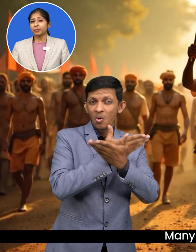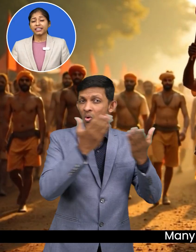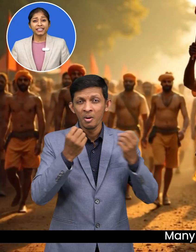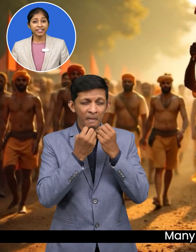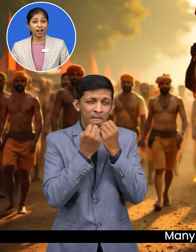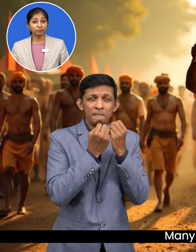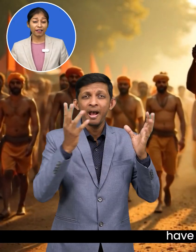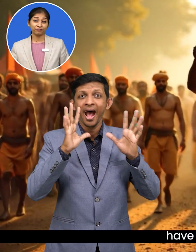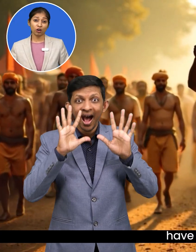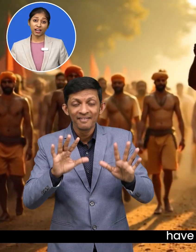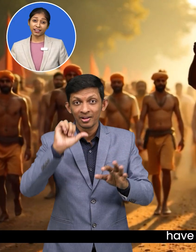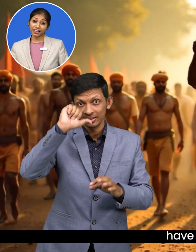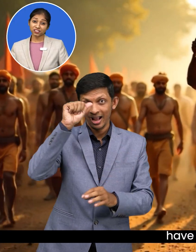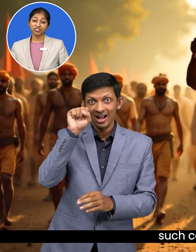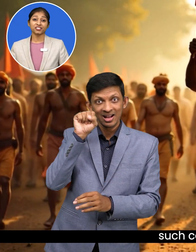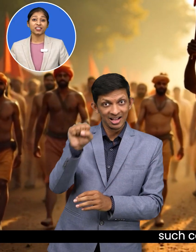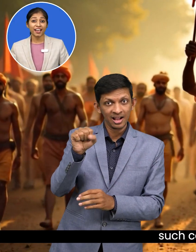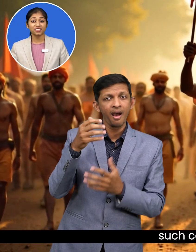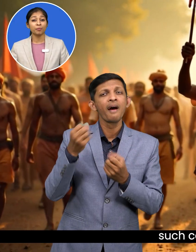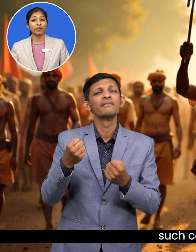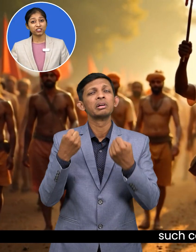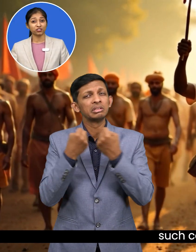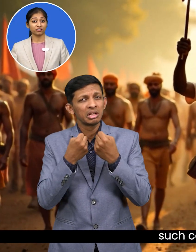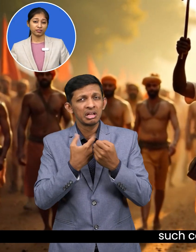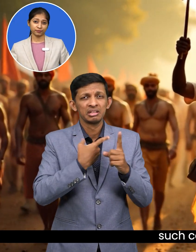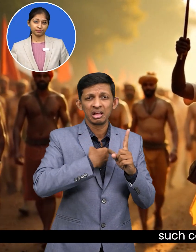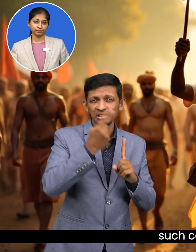Many people in India have fought against such caste